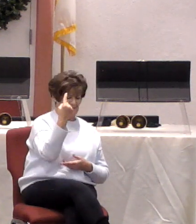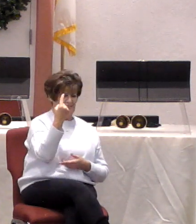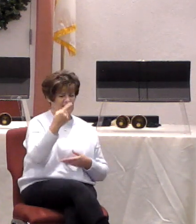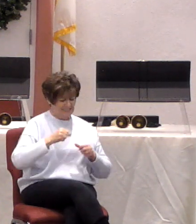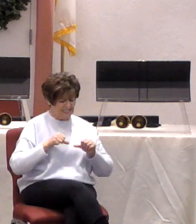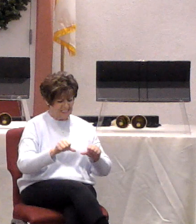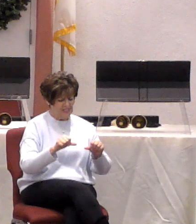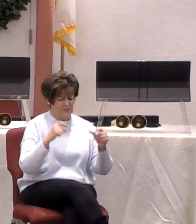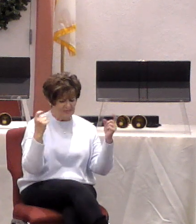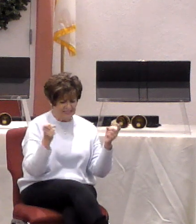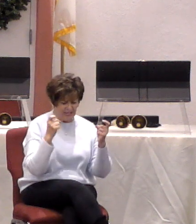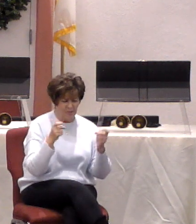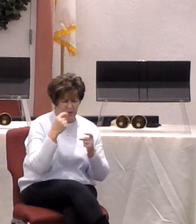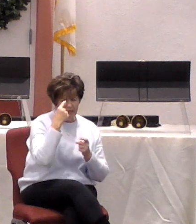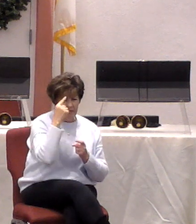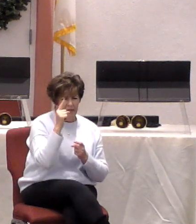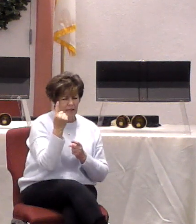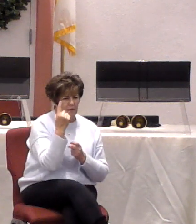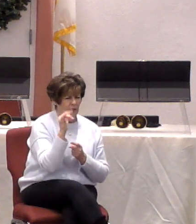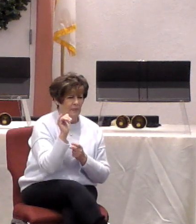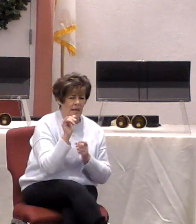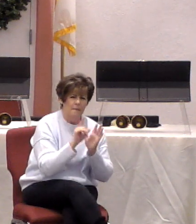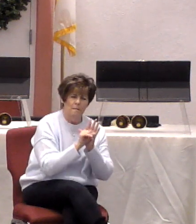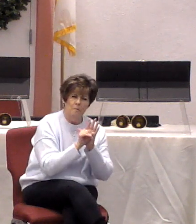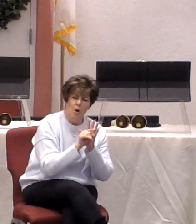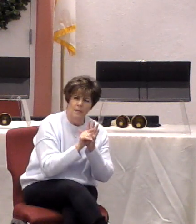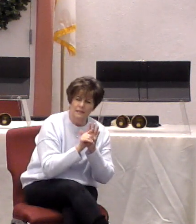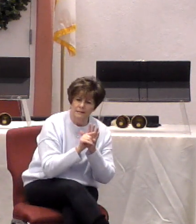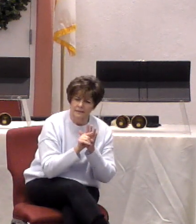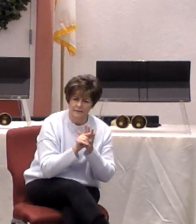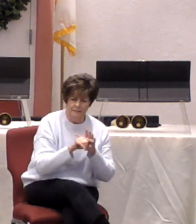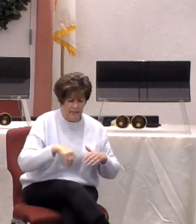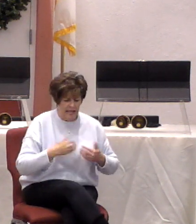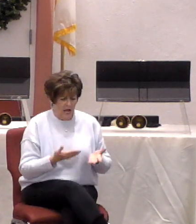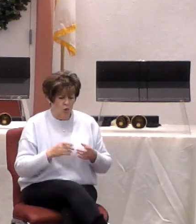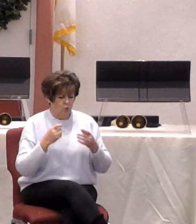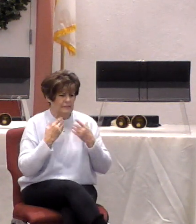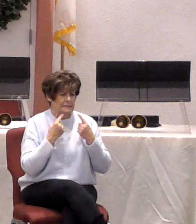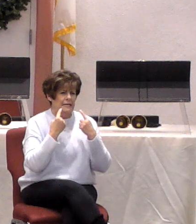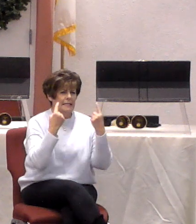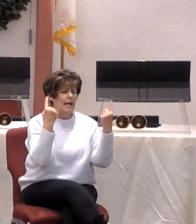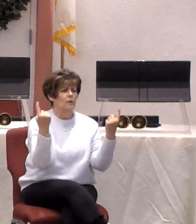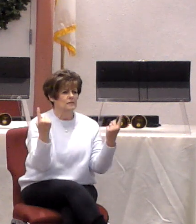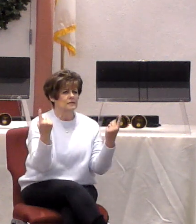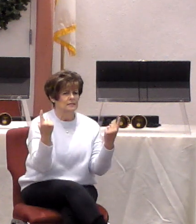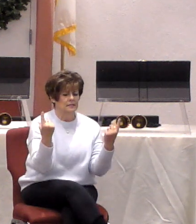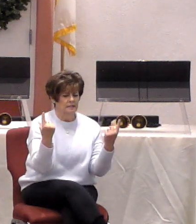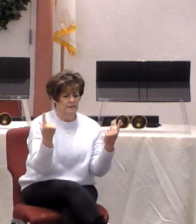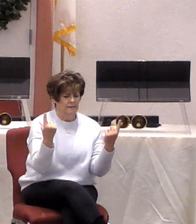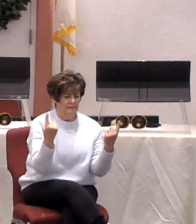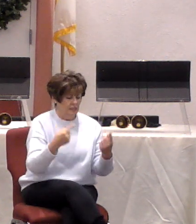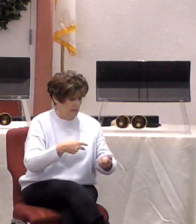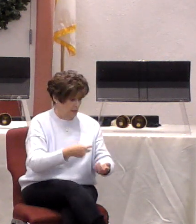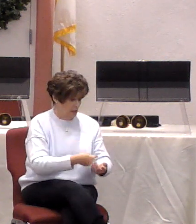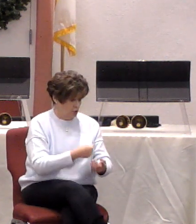celebrating, and let's think about that moment, and think about how that moment was announced, in this case, to the shepherds